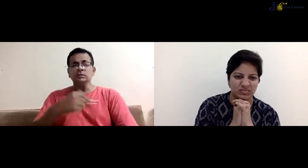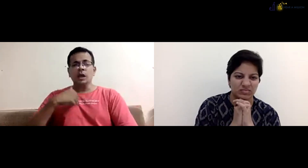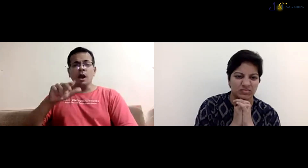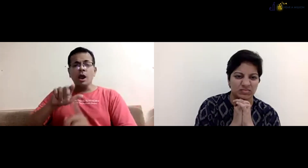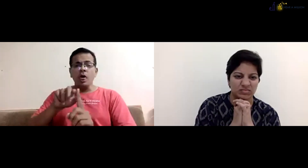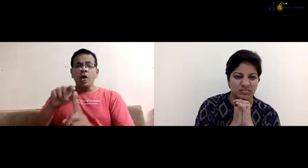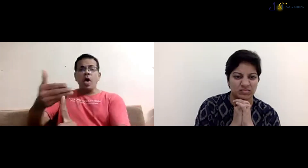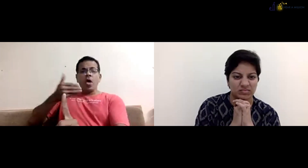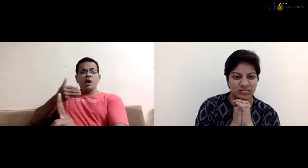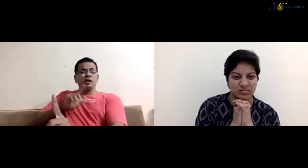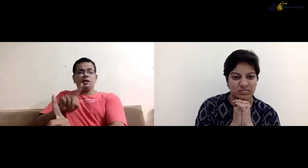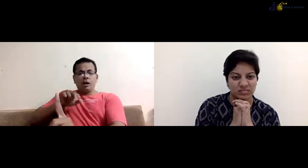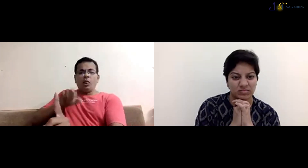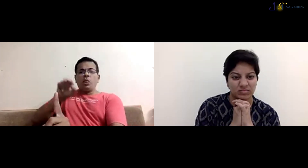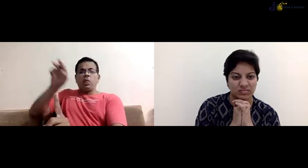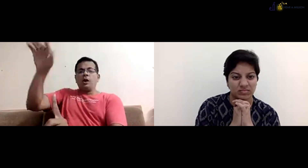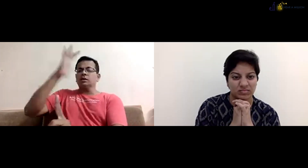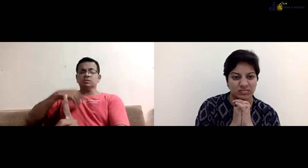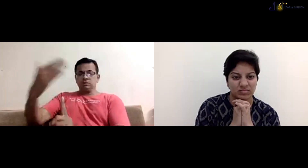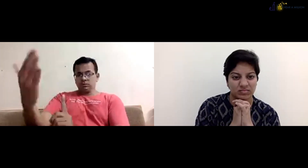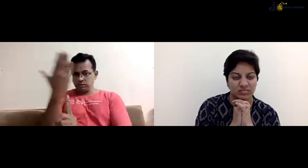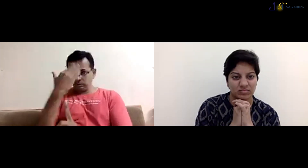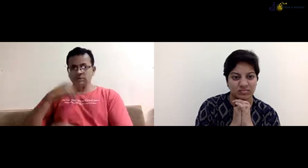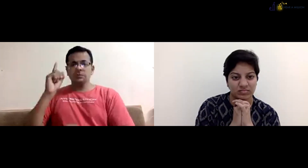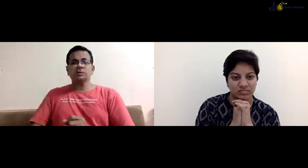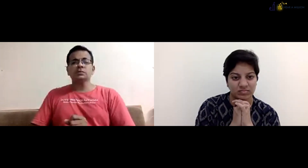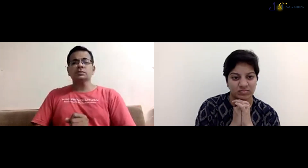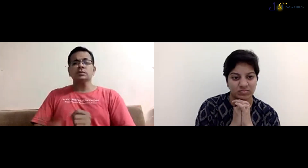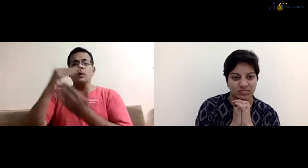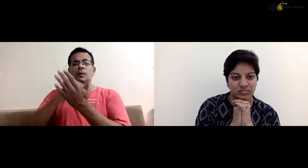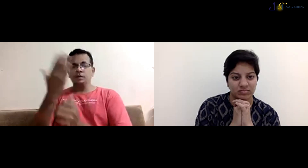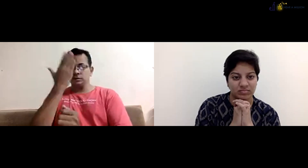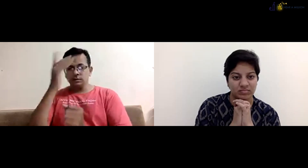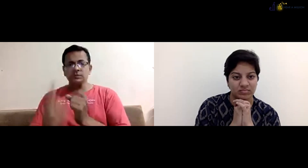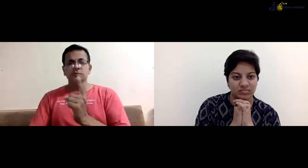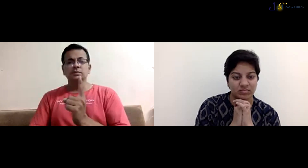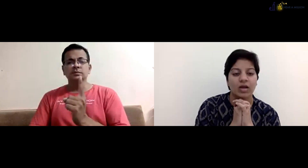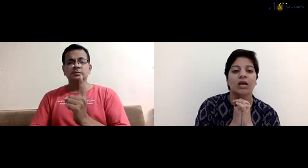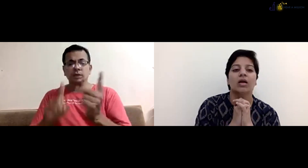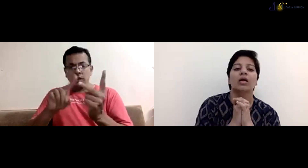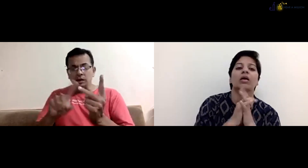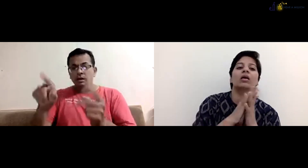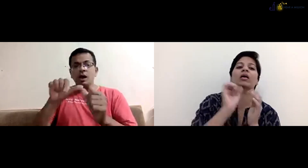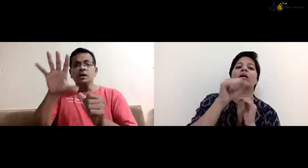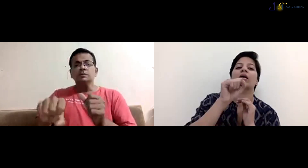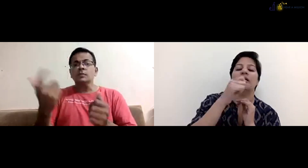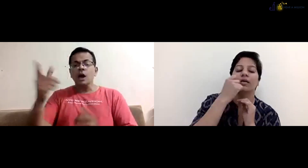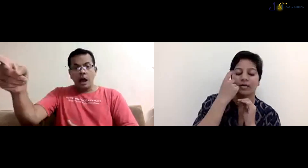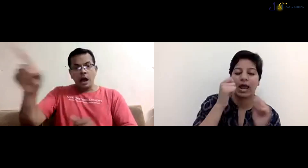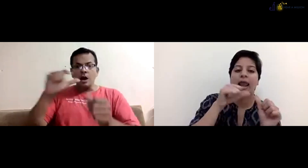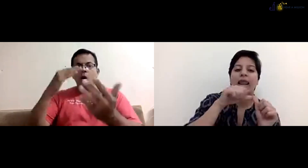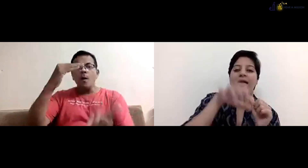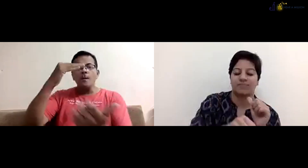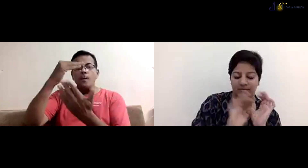For example, I can call to the association, but we have to spread, we have to go close them, we have to set